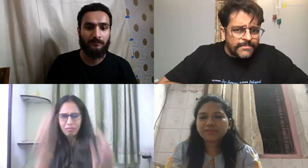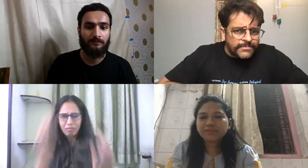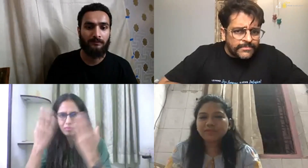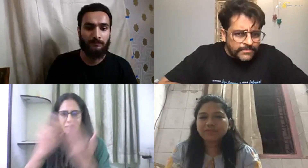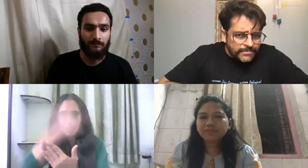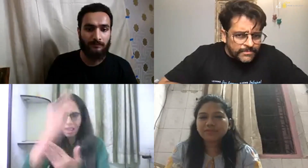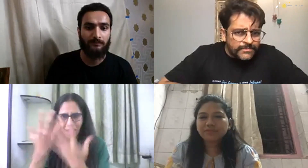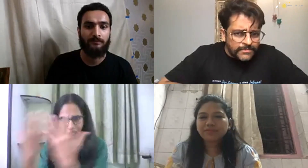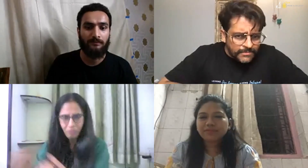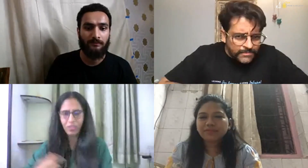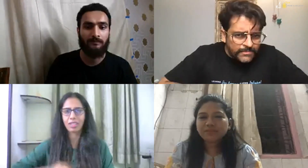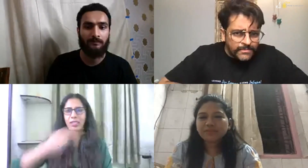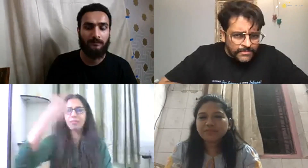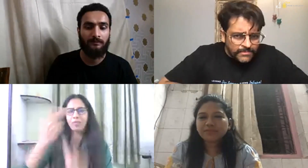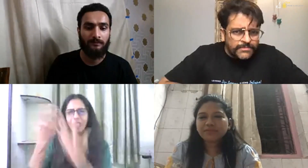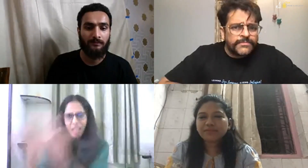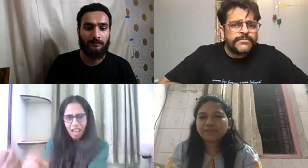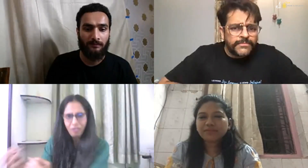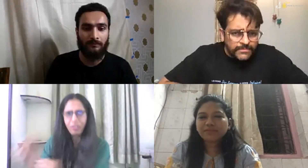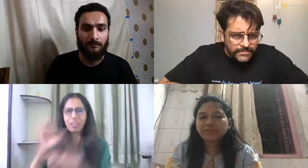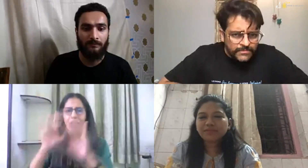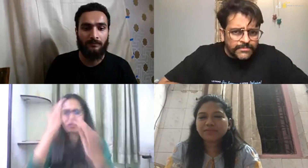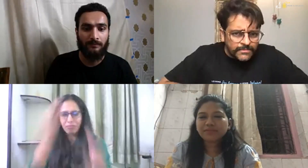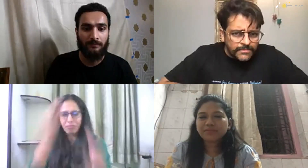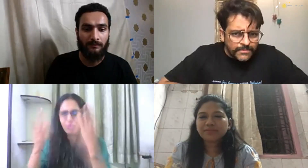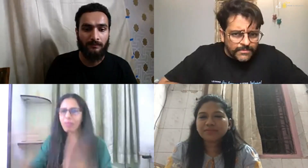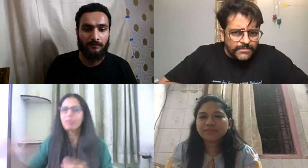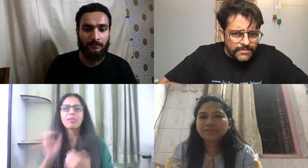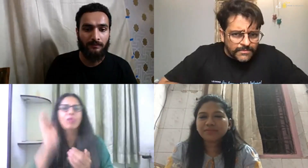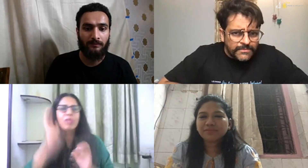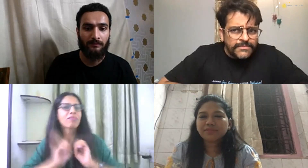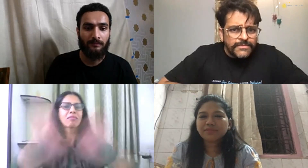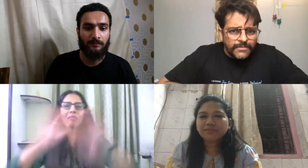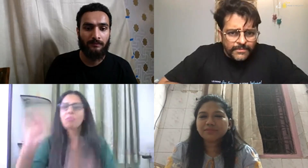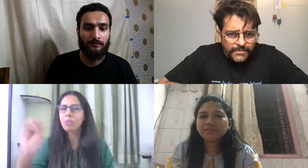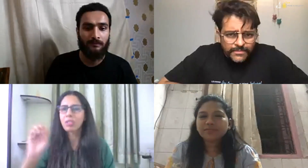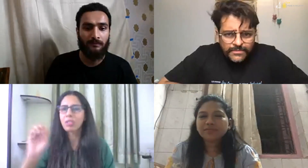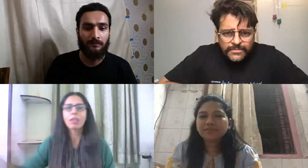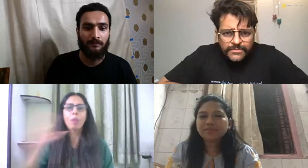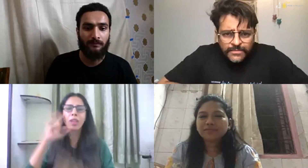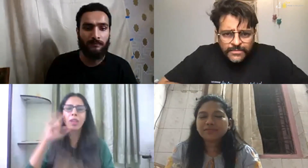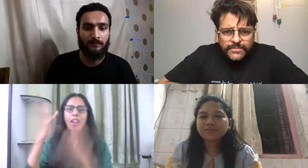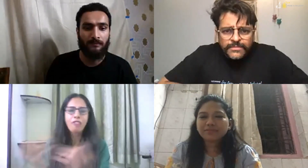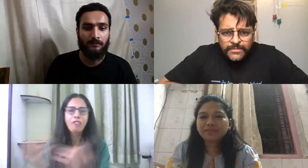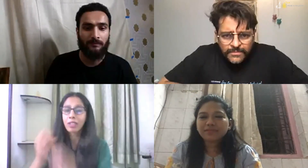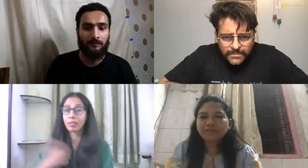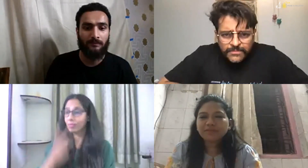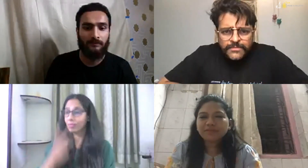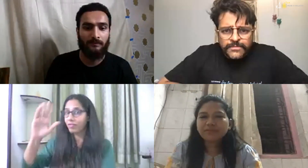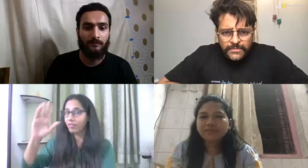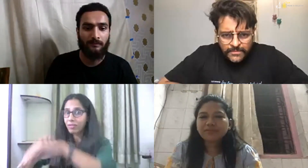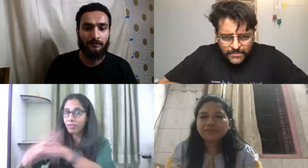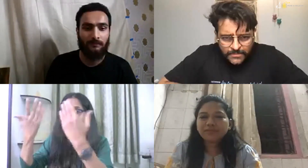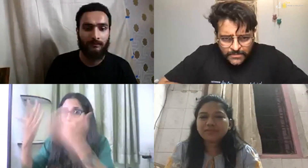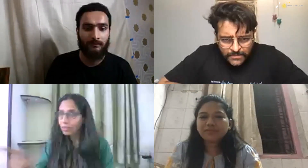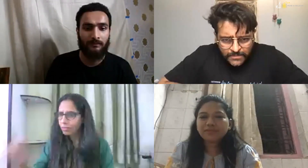I would not like a support from deaf community, but if you have any ideas, or if